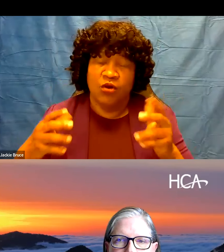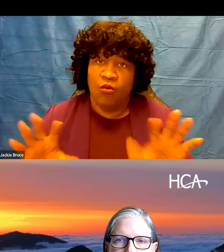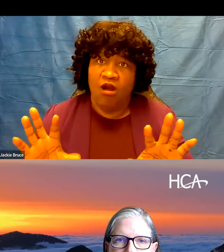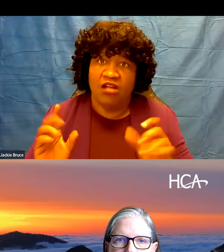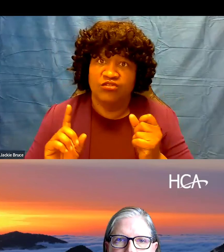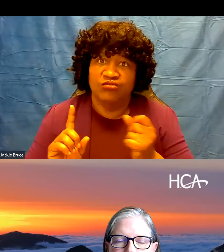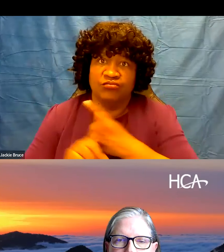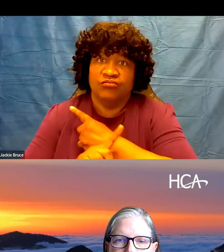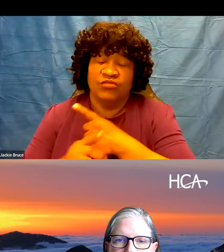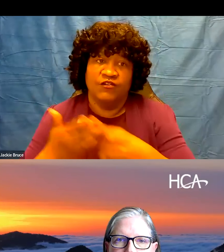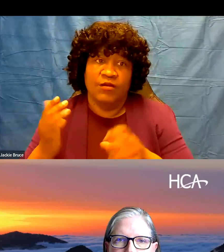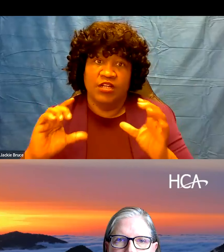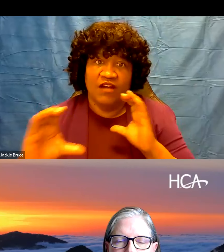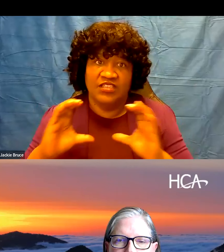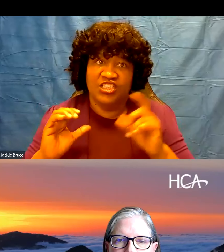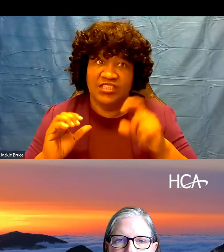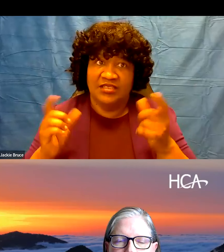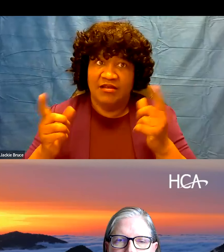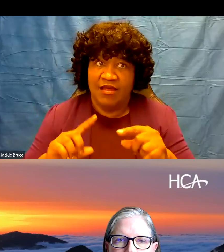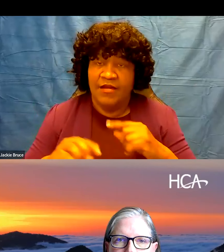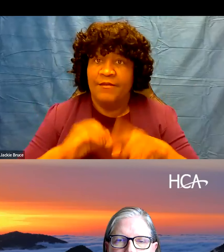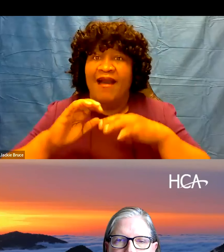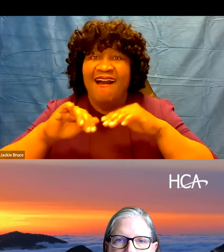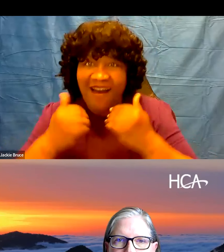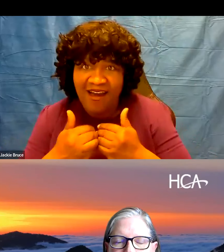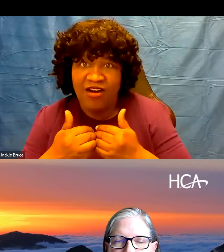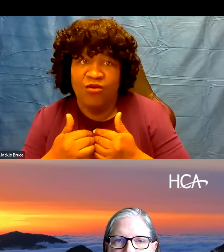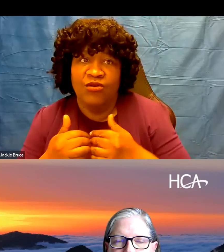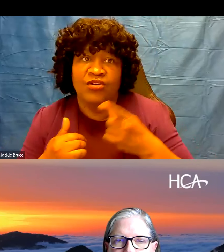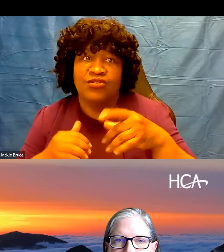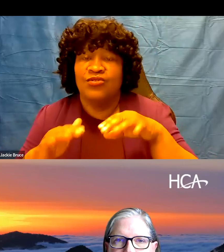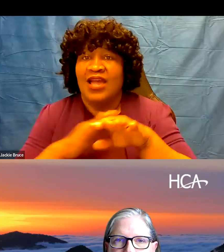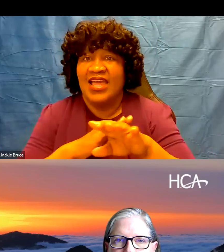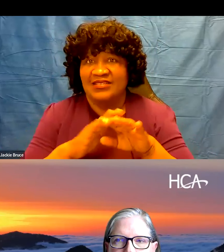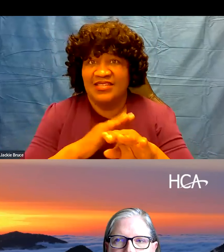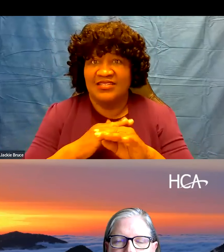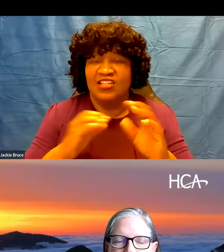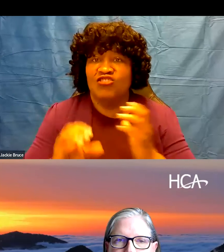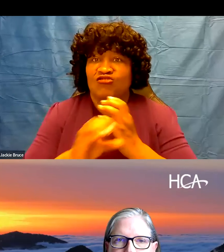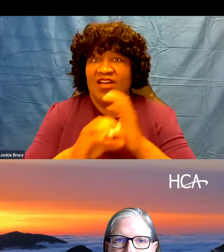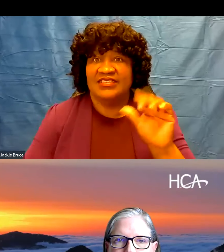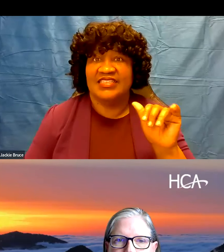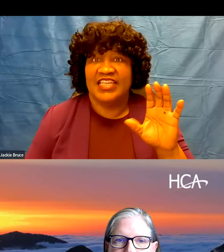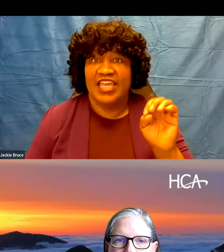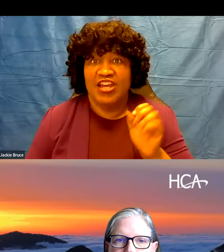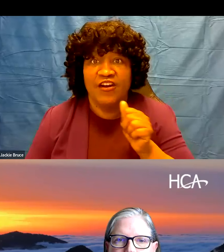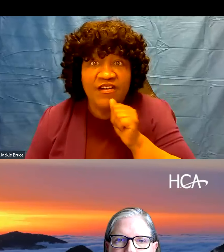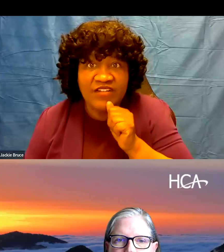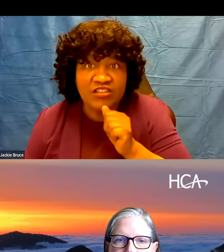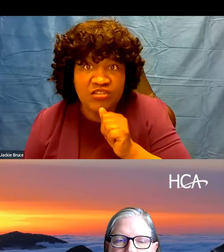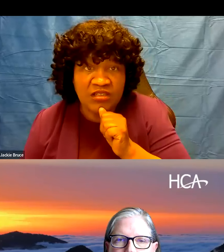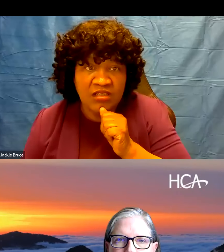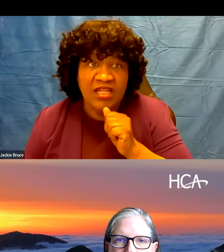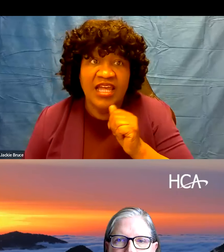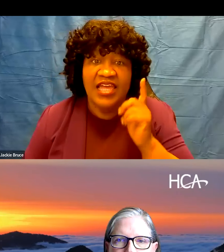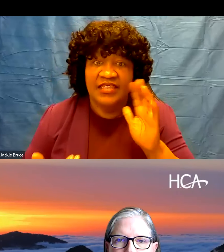detract from the conversation that needs to happen around how youth access crisis care confidentially in ways that is